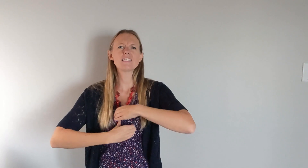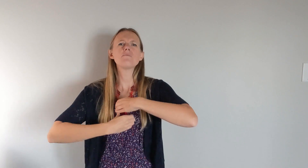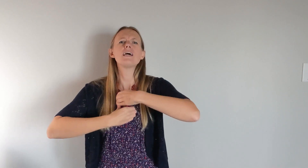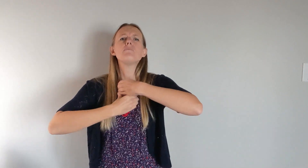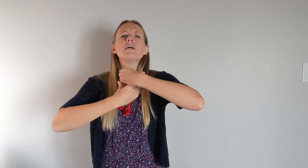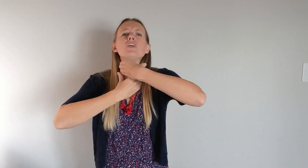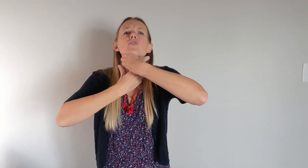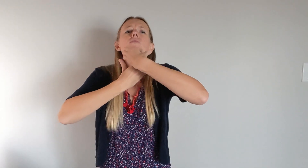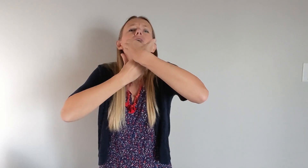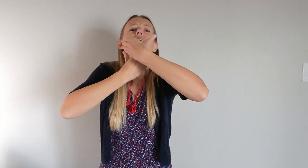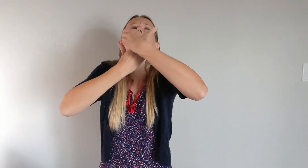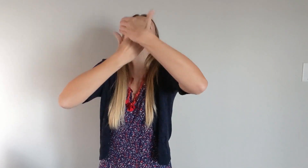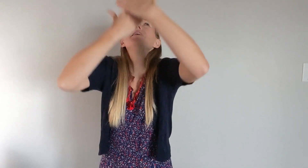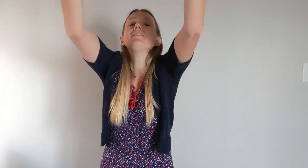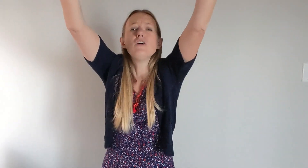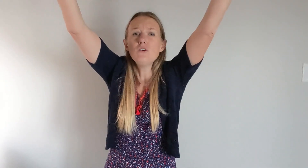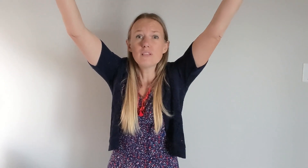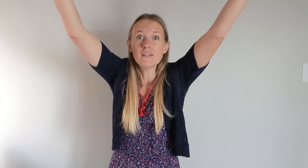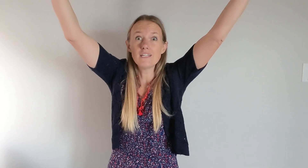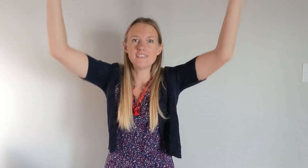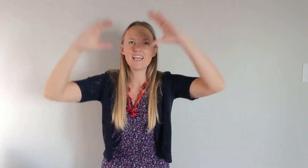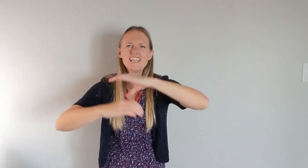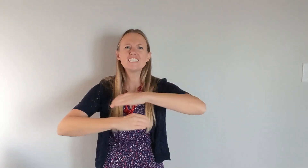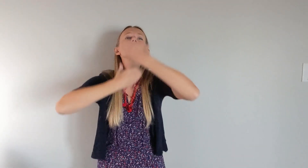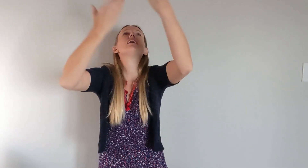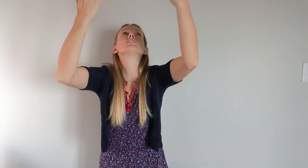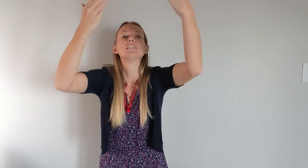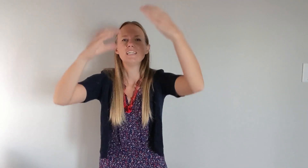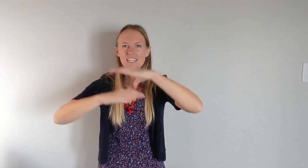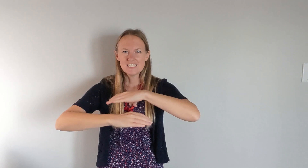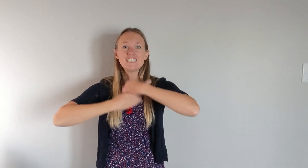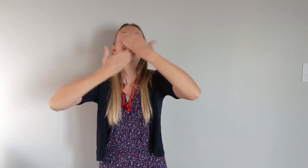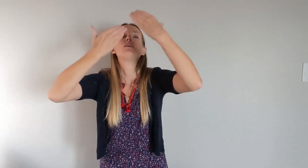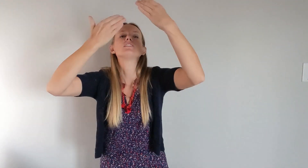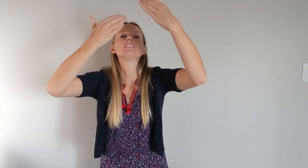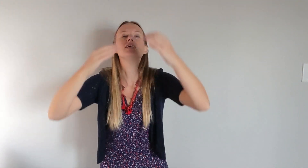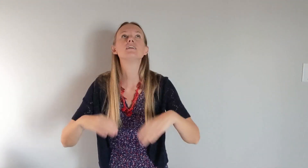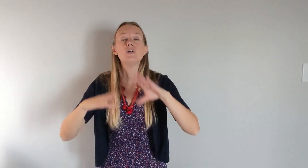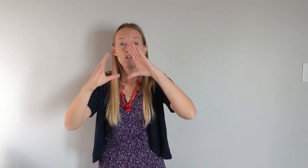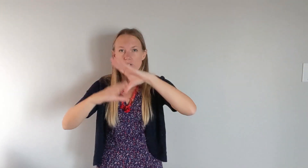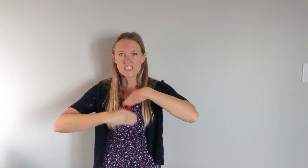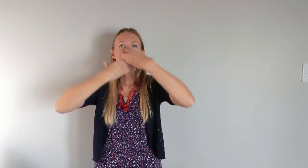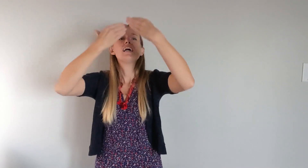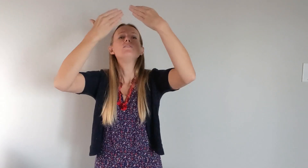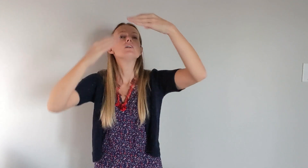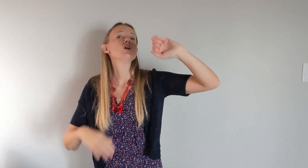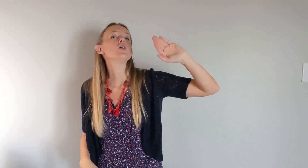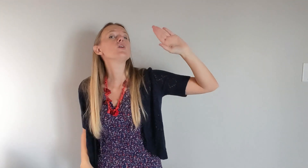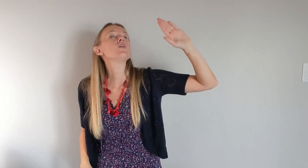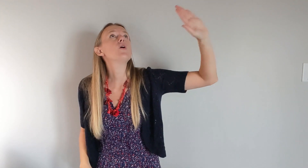coming up your throat and out of your mouth and oh, there it is. Okay. Shout. Shout. We shout